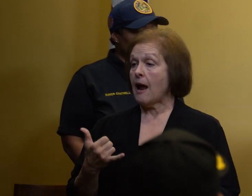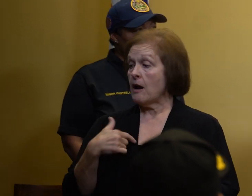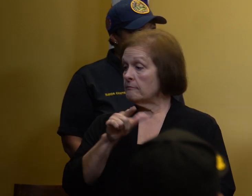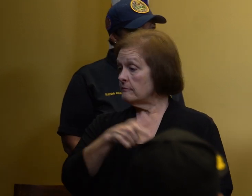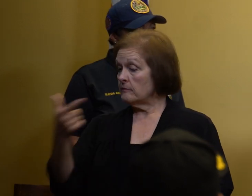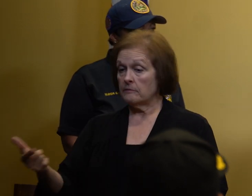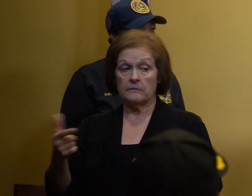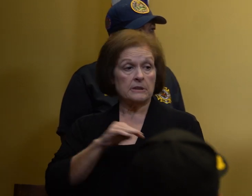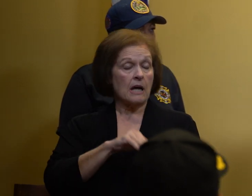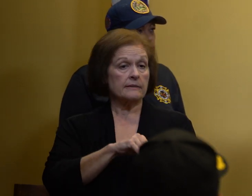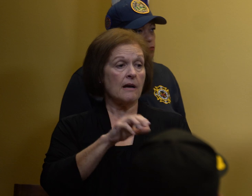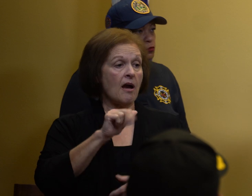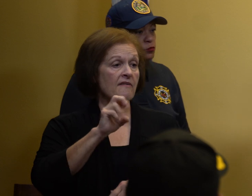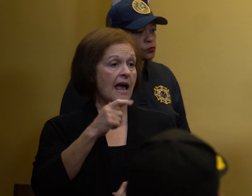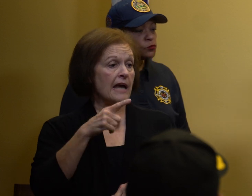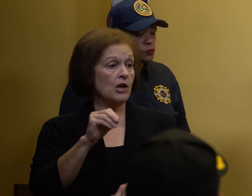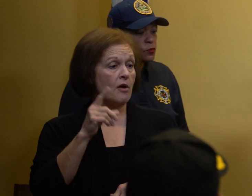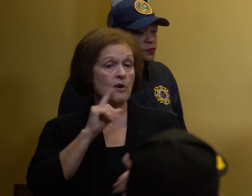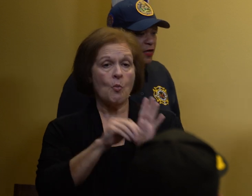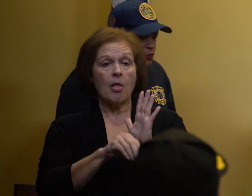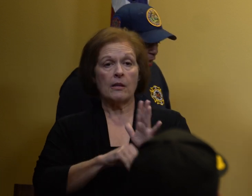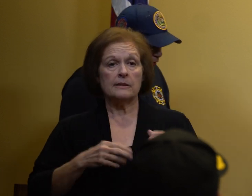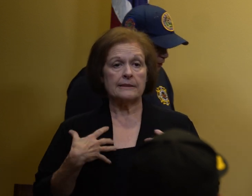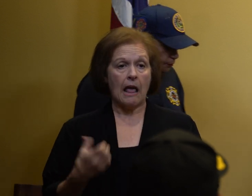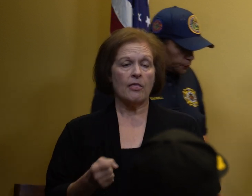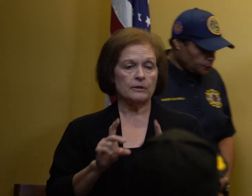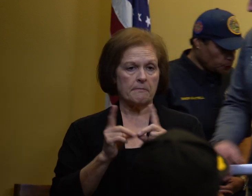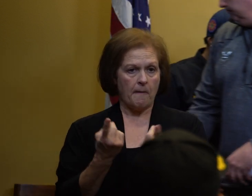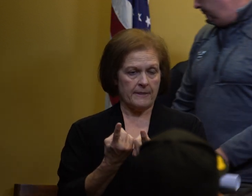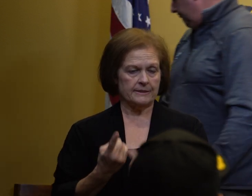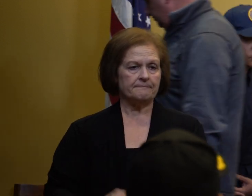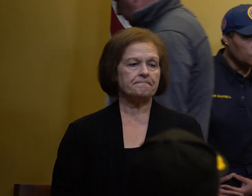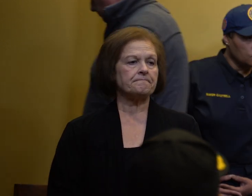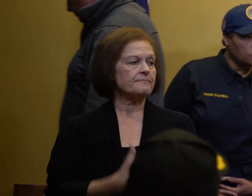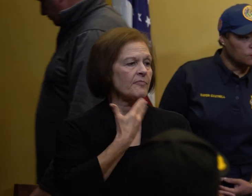to Dr. Jenna Vegno, Director of the New Orleans Health Department. Thank you, Colin.